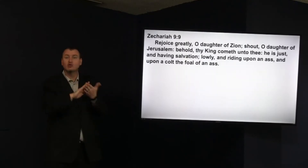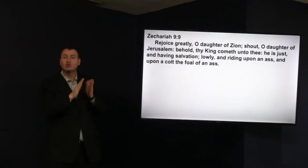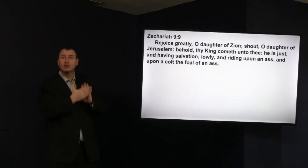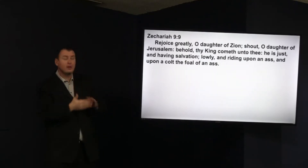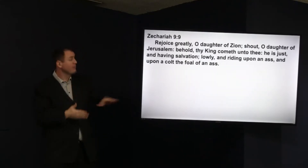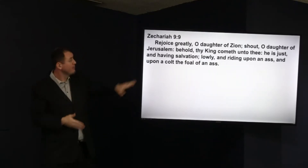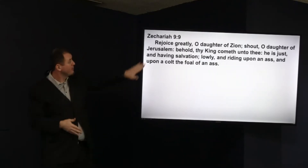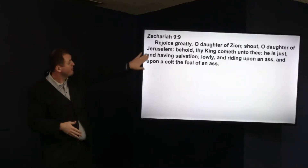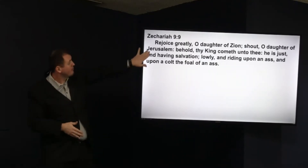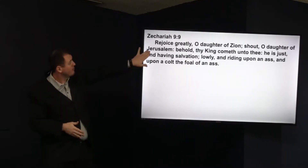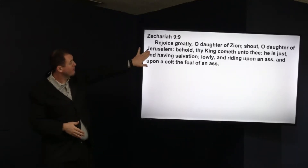of Jerusalem.